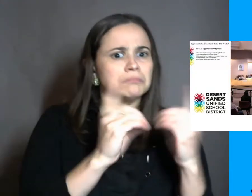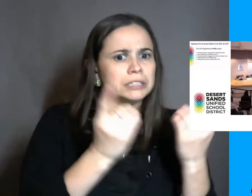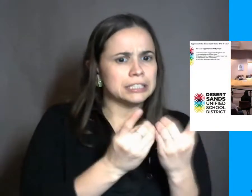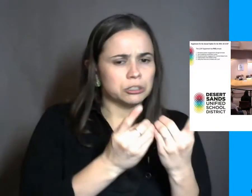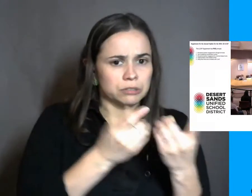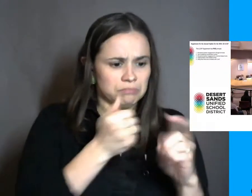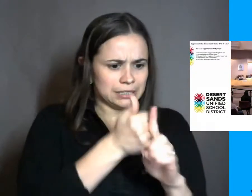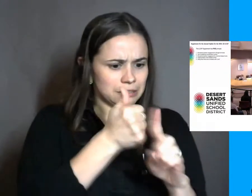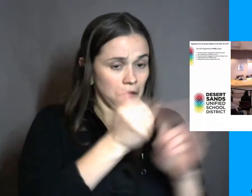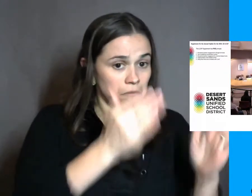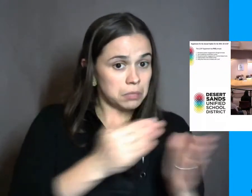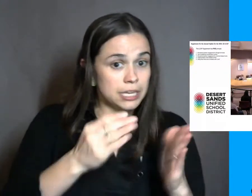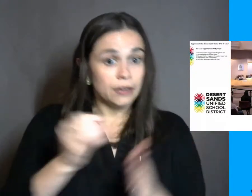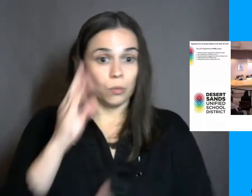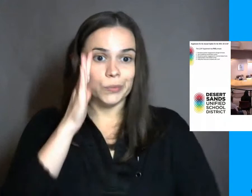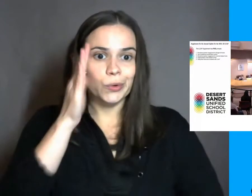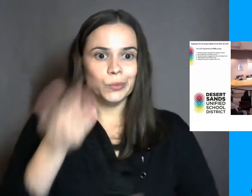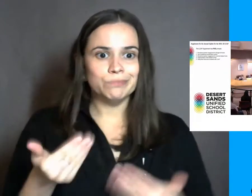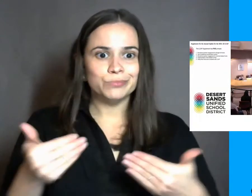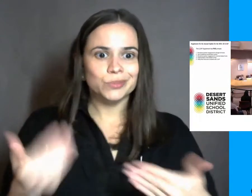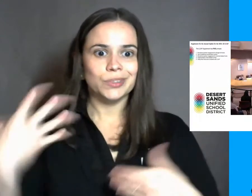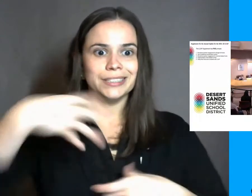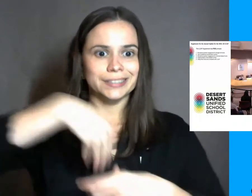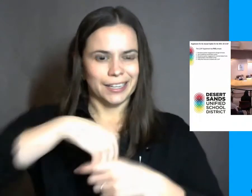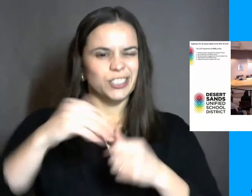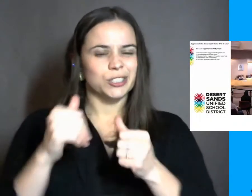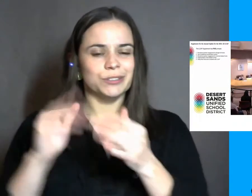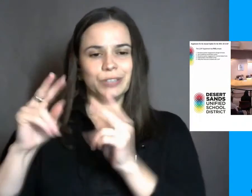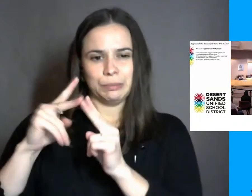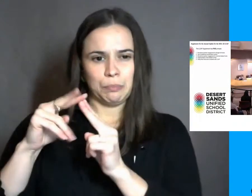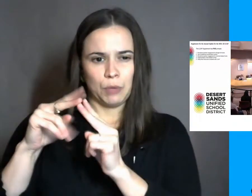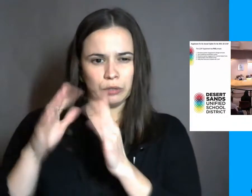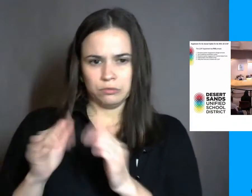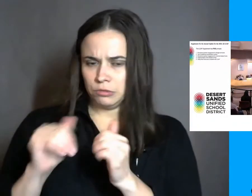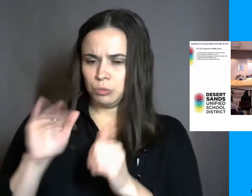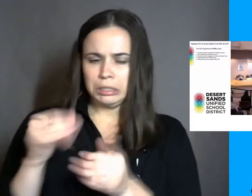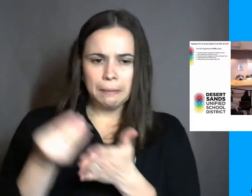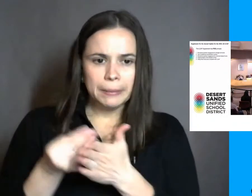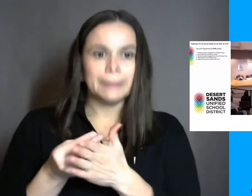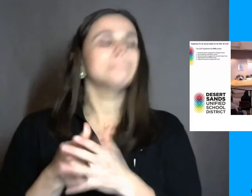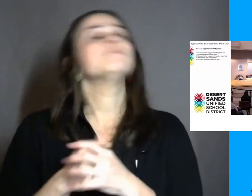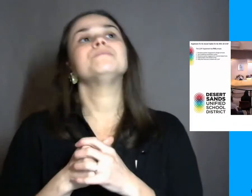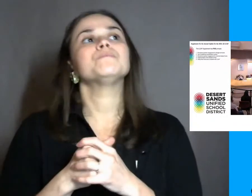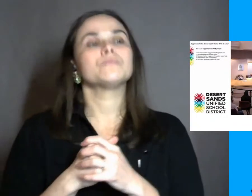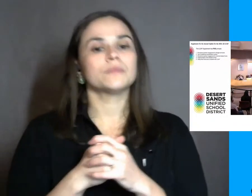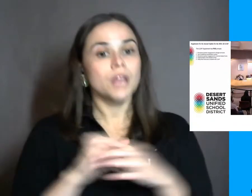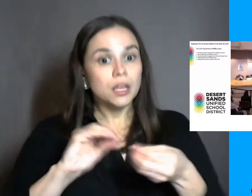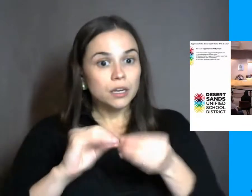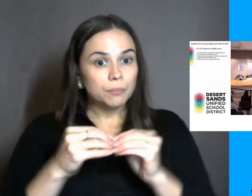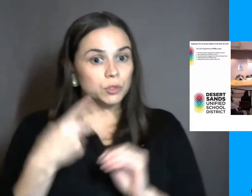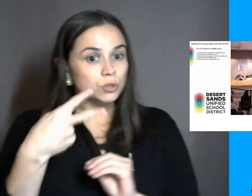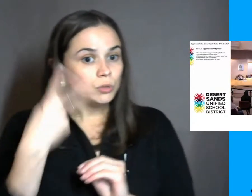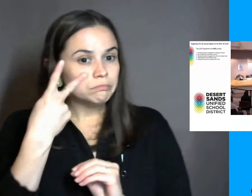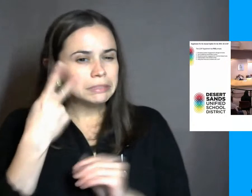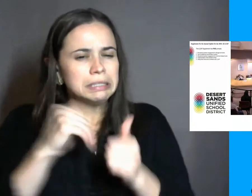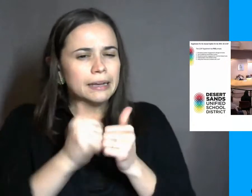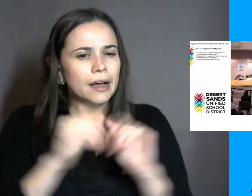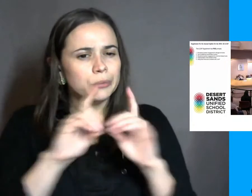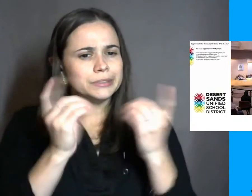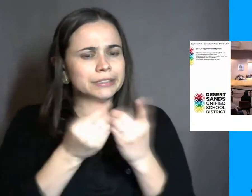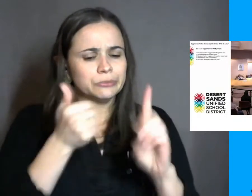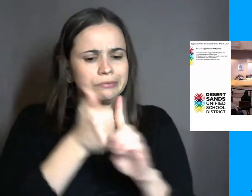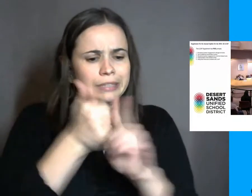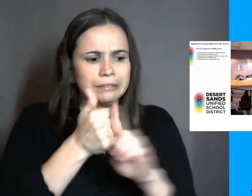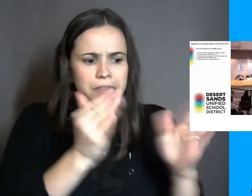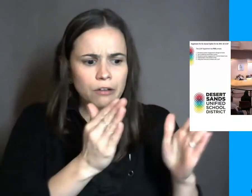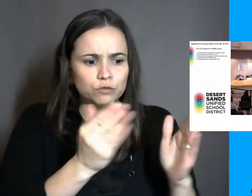its educational partners on the use of the funds. 2, describe how the district used or plans to use